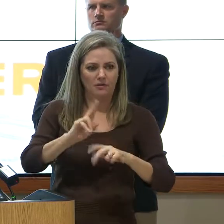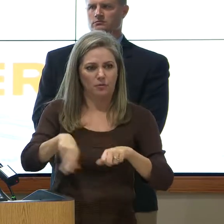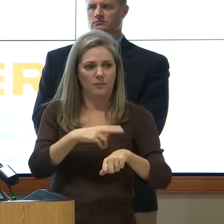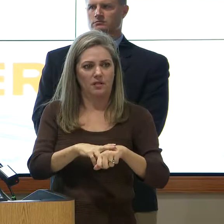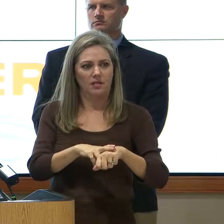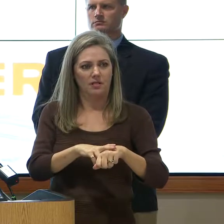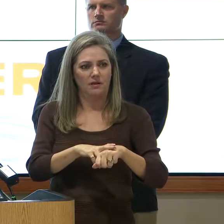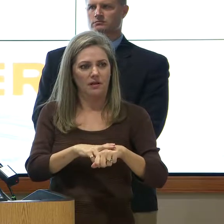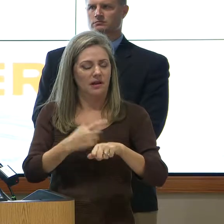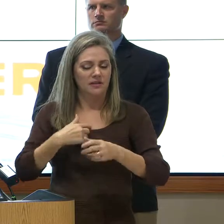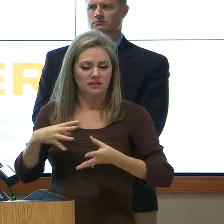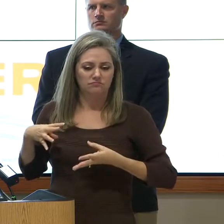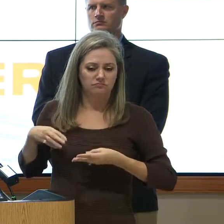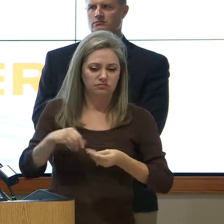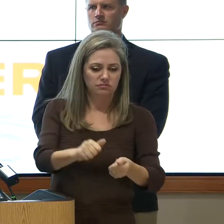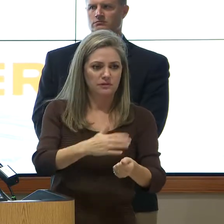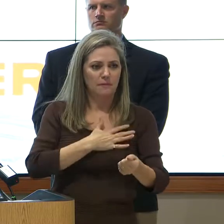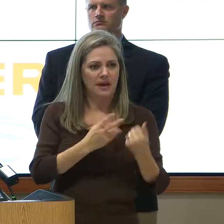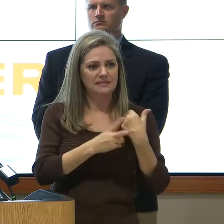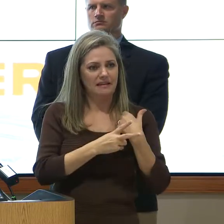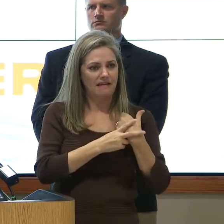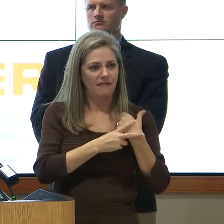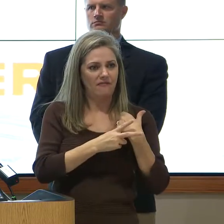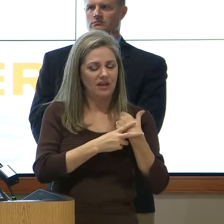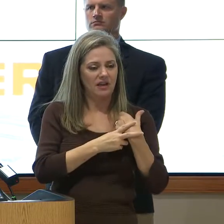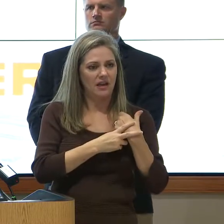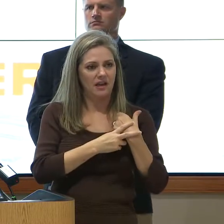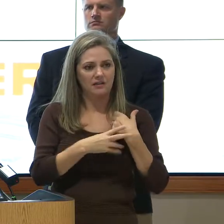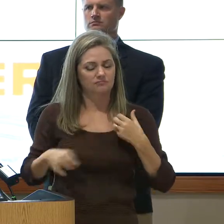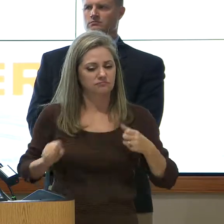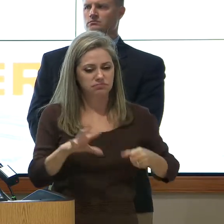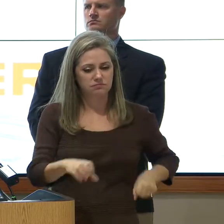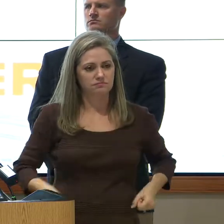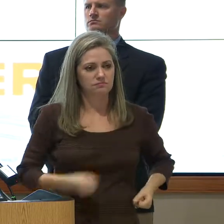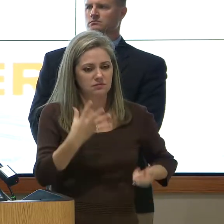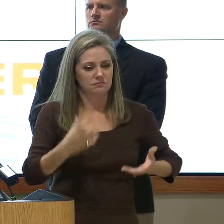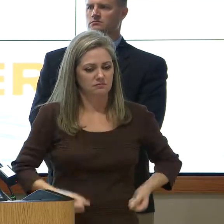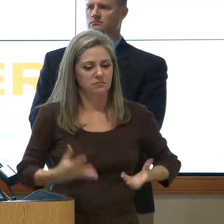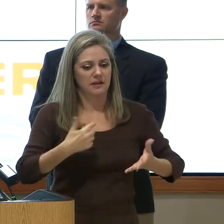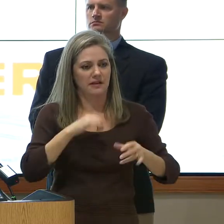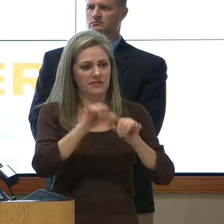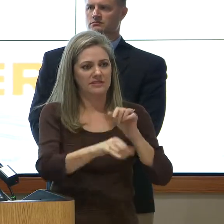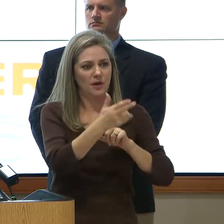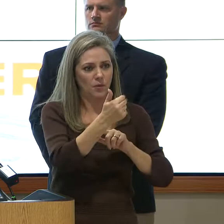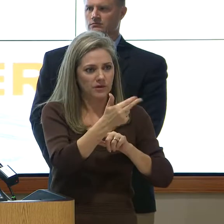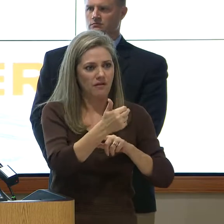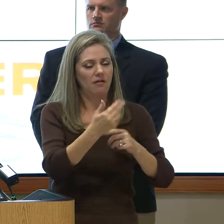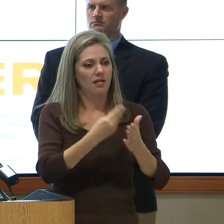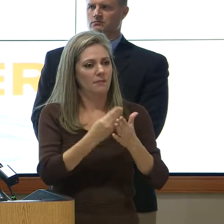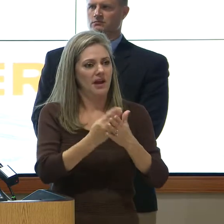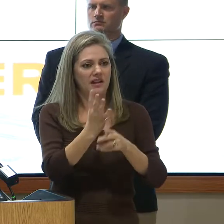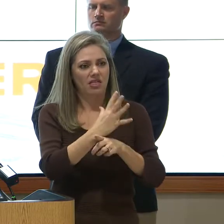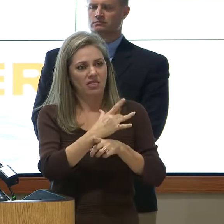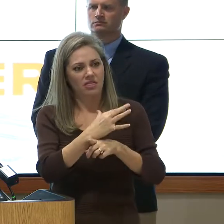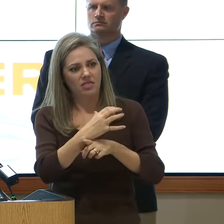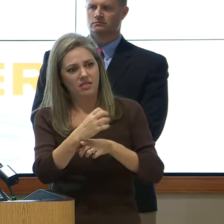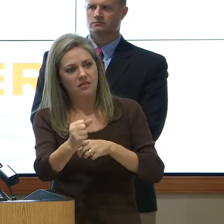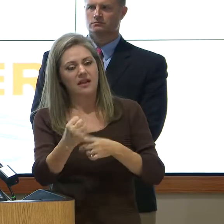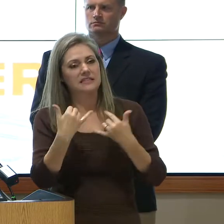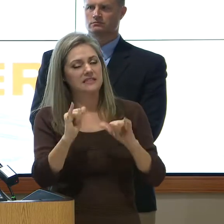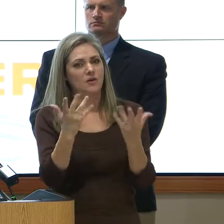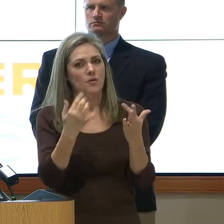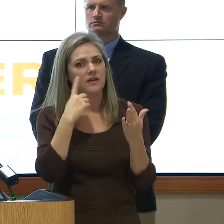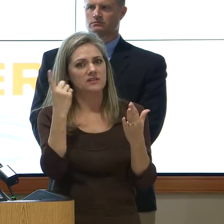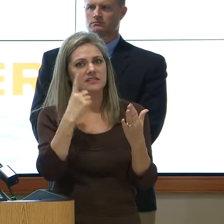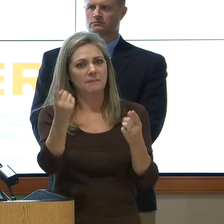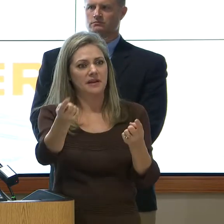know, I'm spending my savings, I'm blowing through money, I'm having to stay at a hotel, and I'm still waiting on somebody to come into